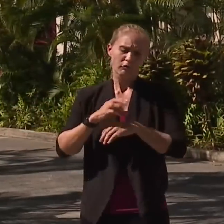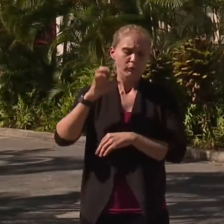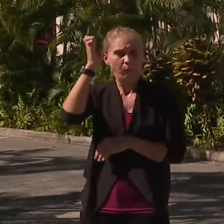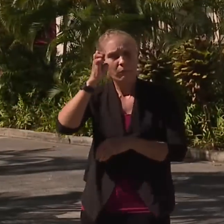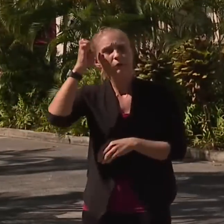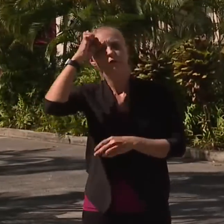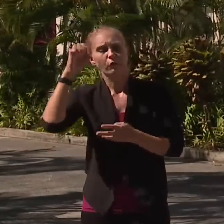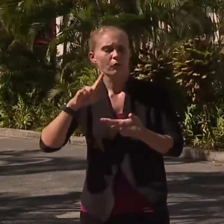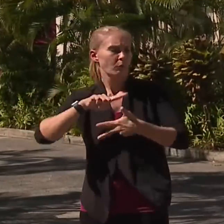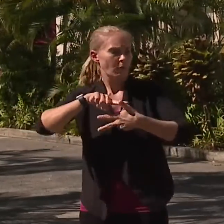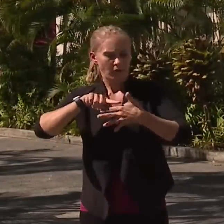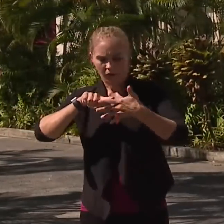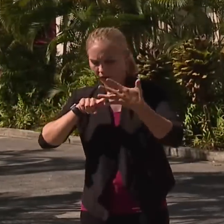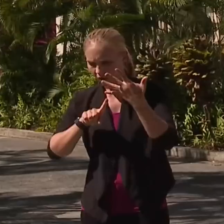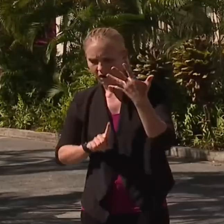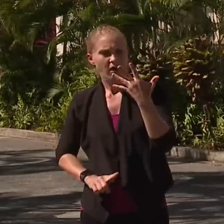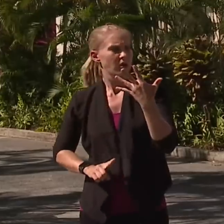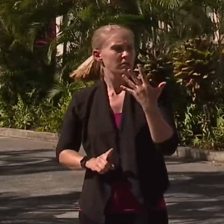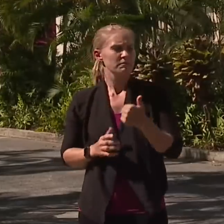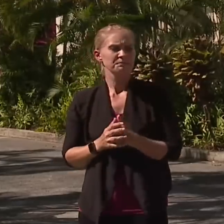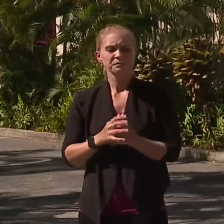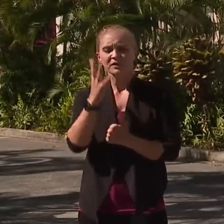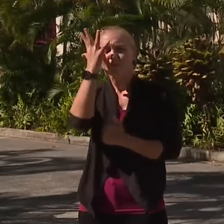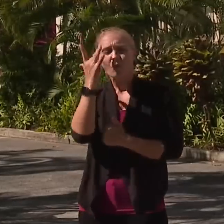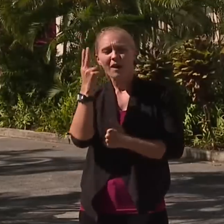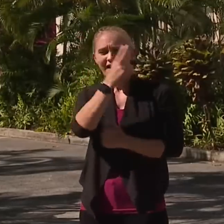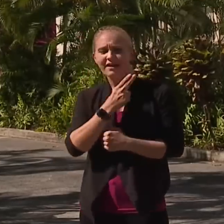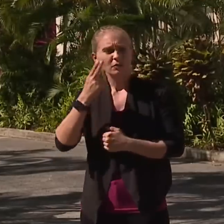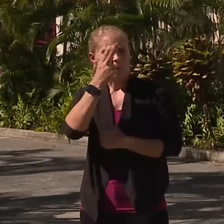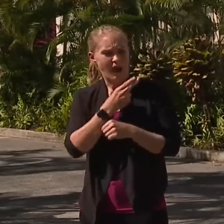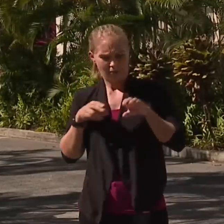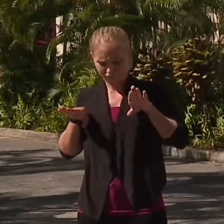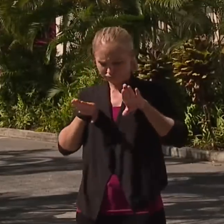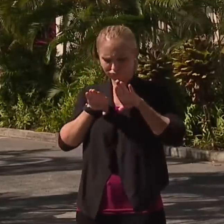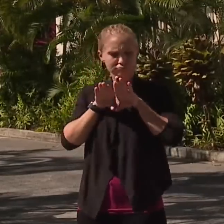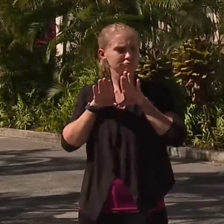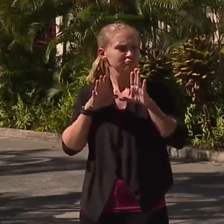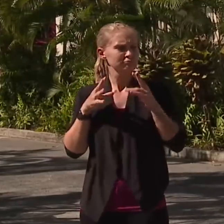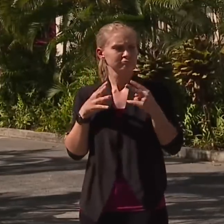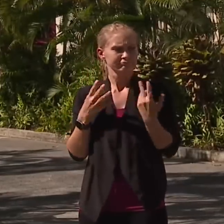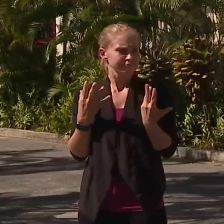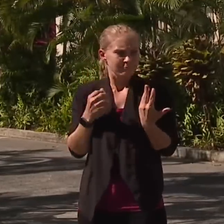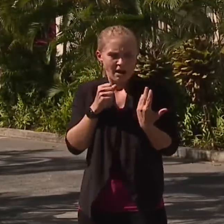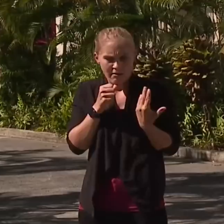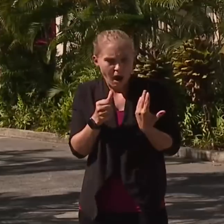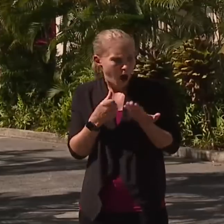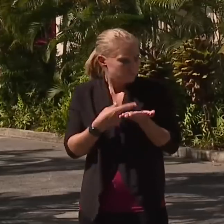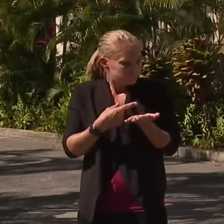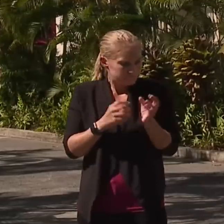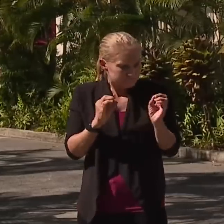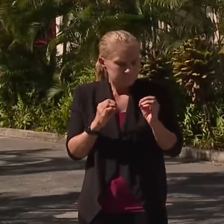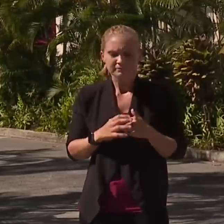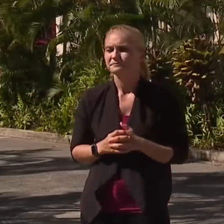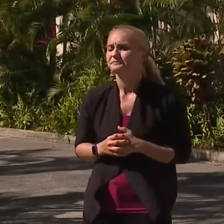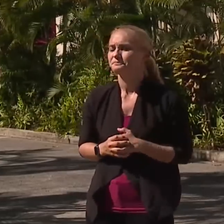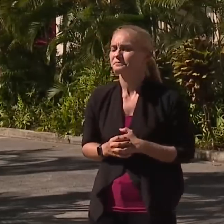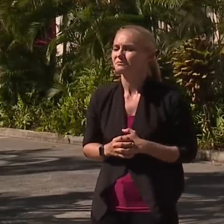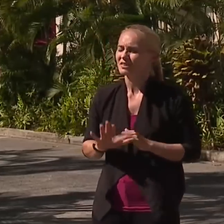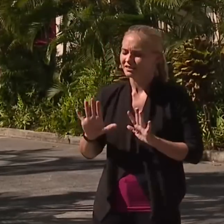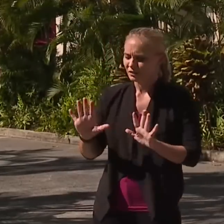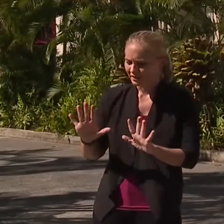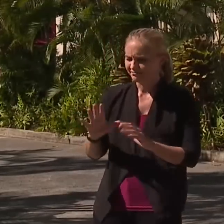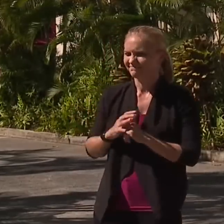Europe, from the World Travel and Tourism Council. Why is Hawaii so closed up? You know, I don't want to speculate. I have to say